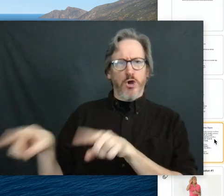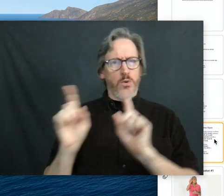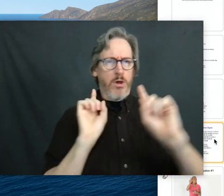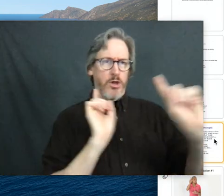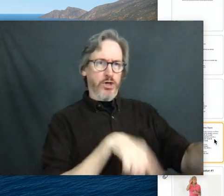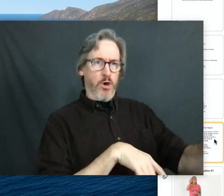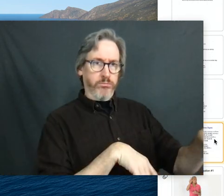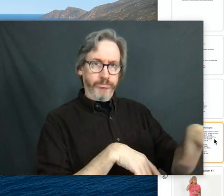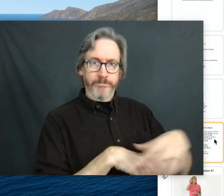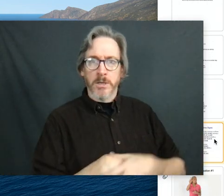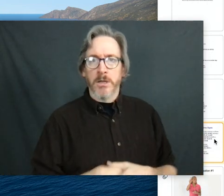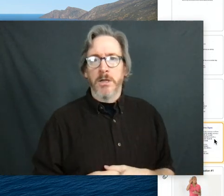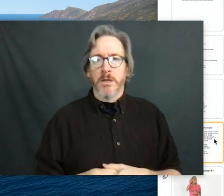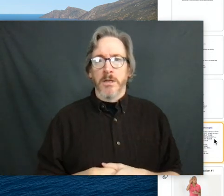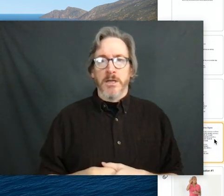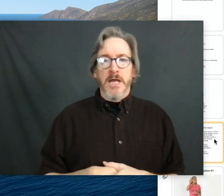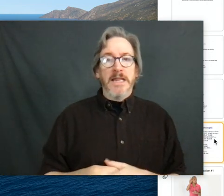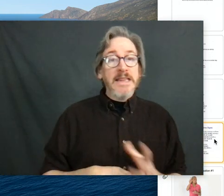Go. Go.